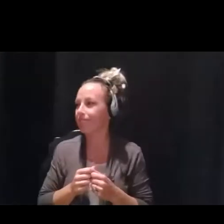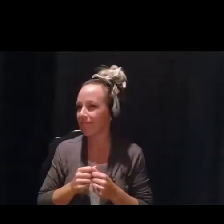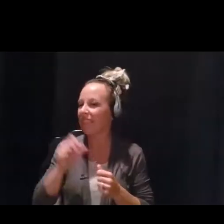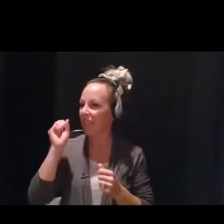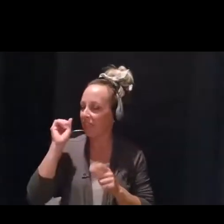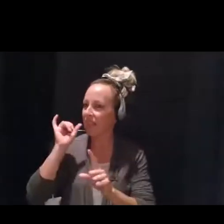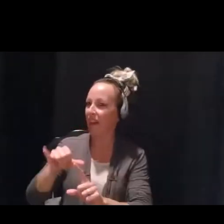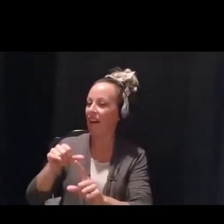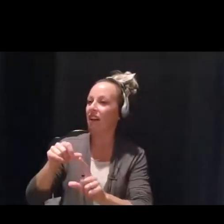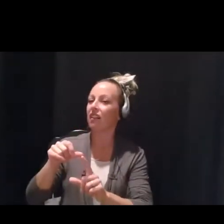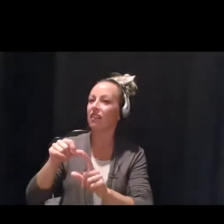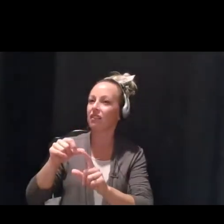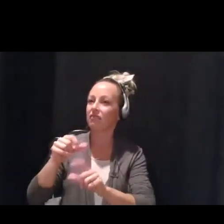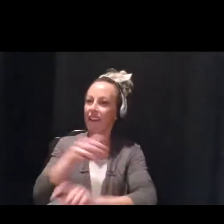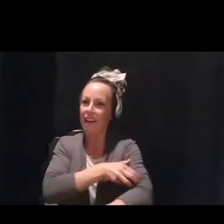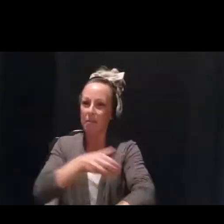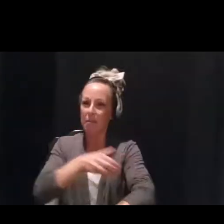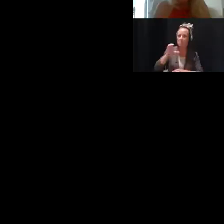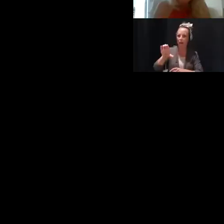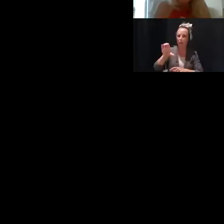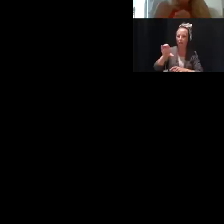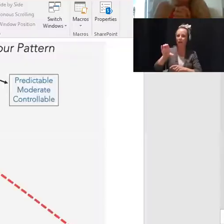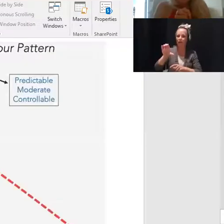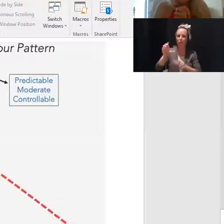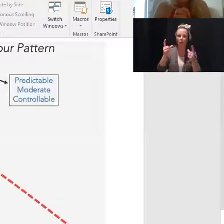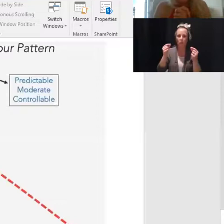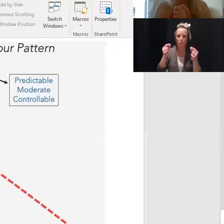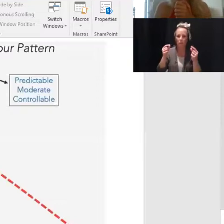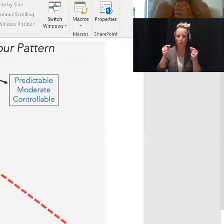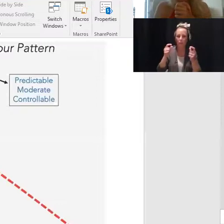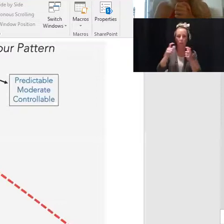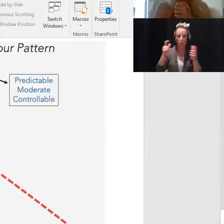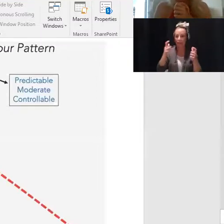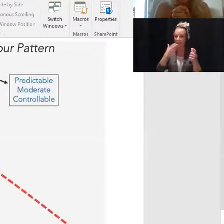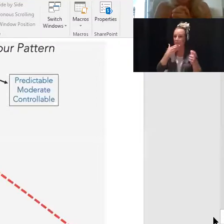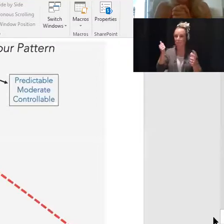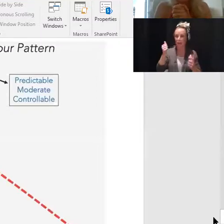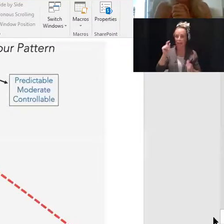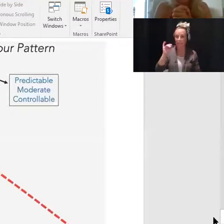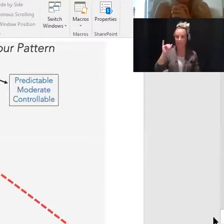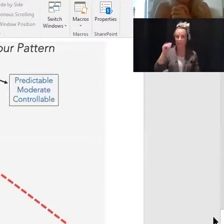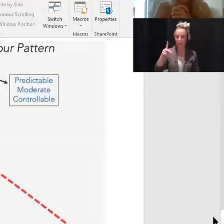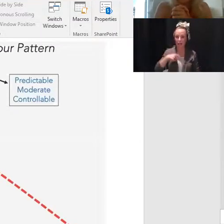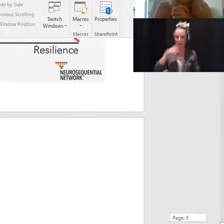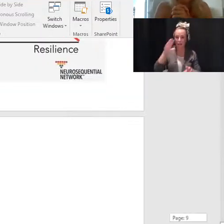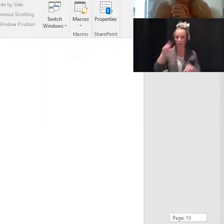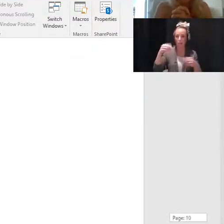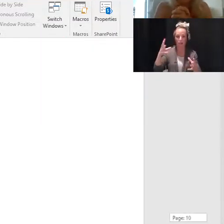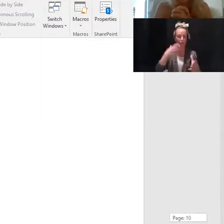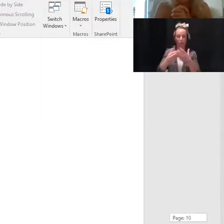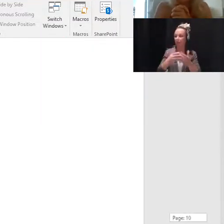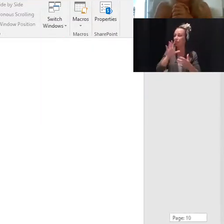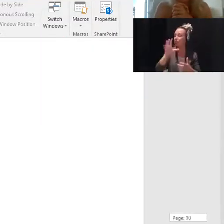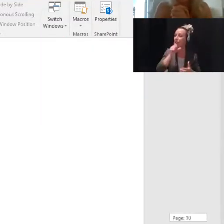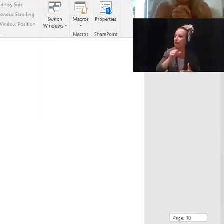empowerment. What can we do? The biggest, best tip I can give anyone, no matter your age, your